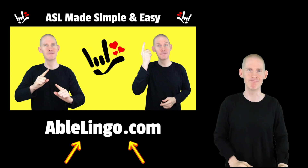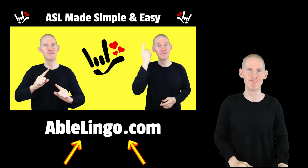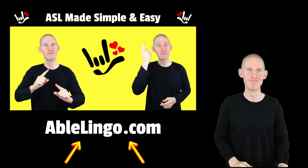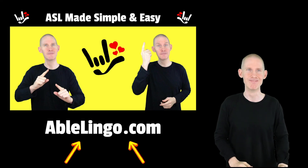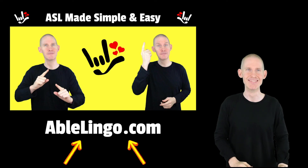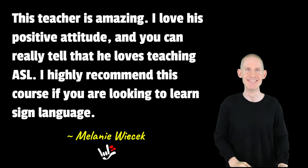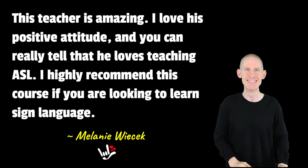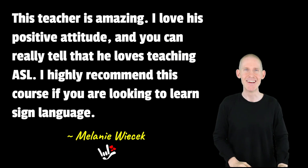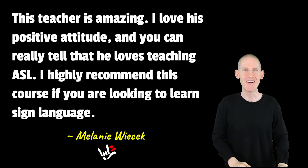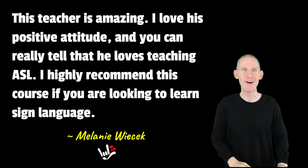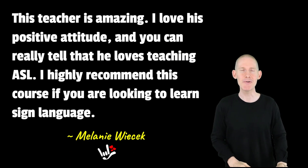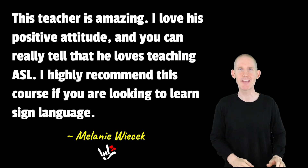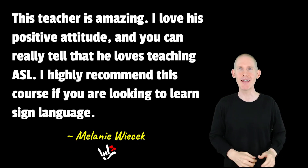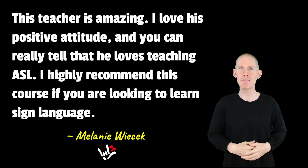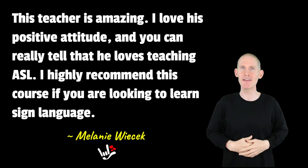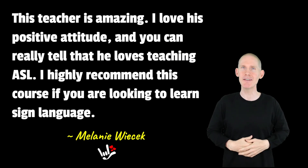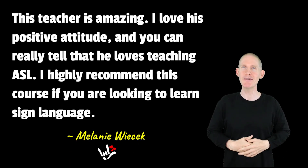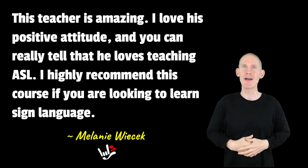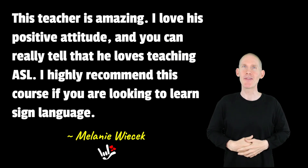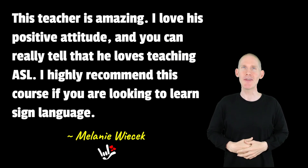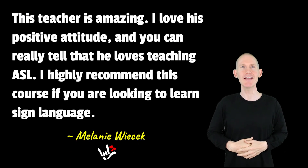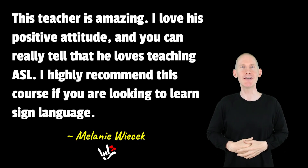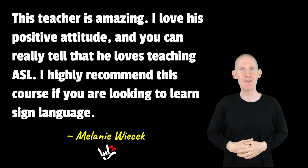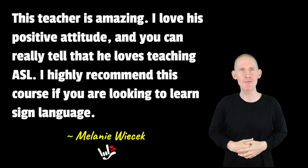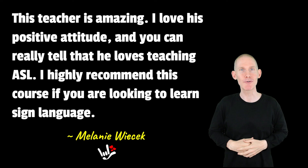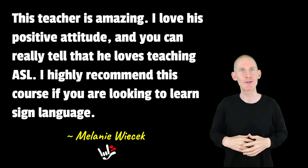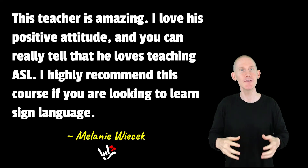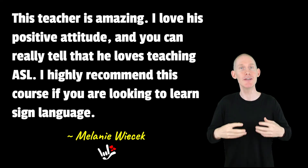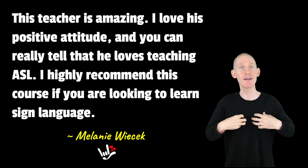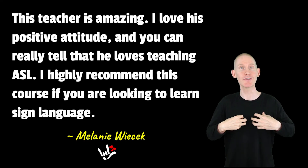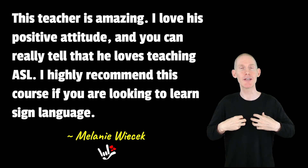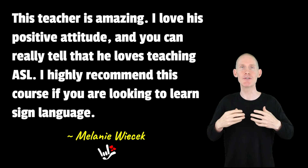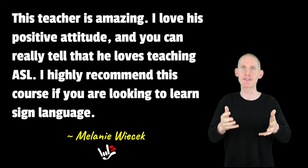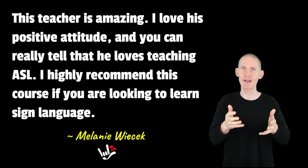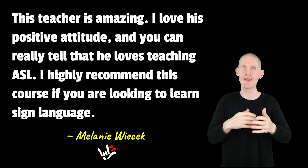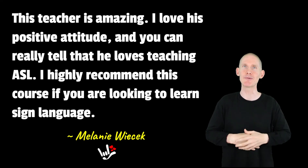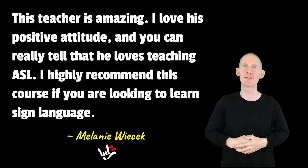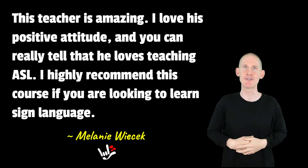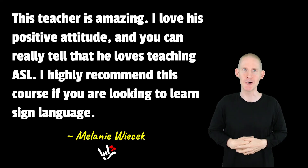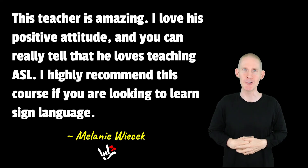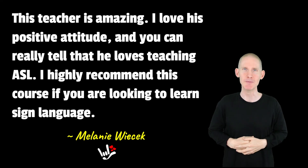Okay, Melanie, thank you for including us in your sign language journey.